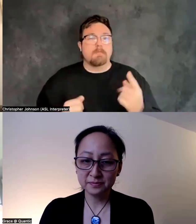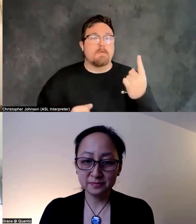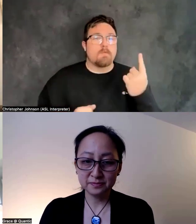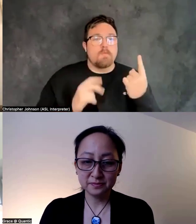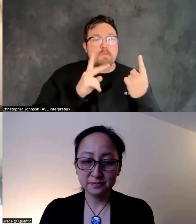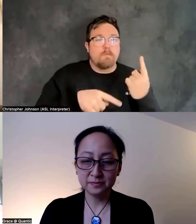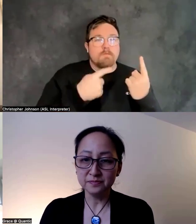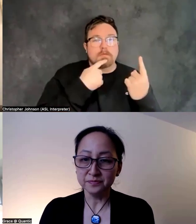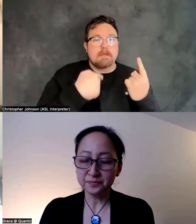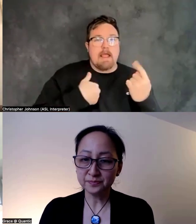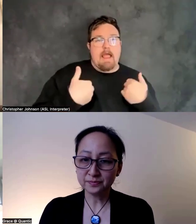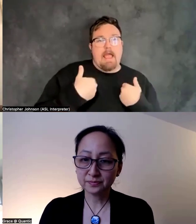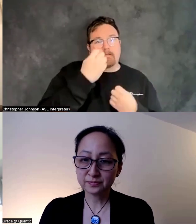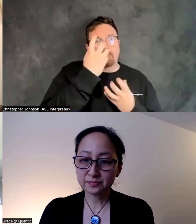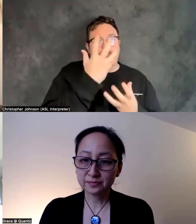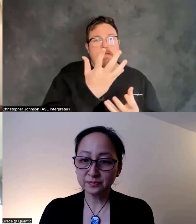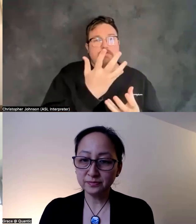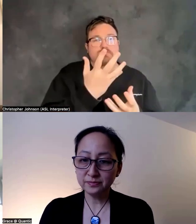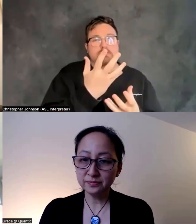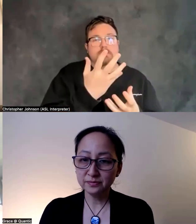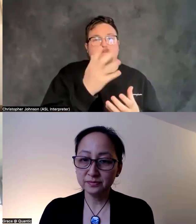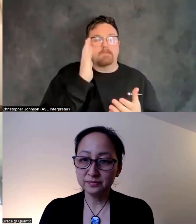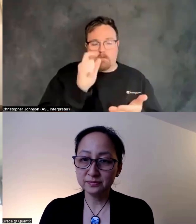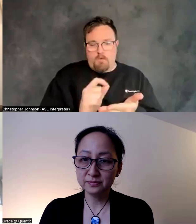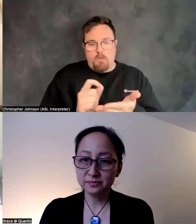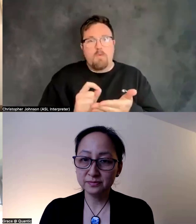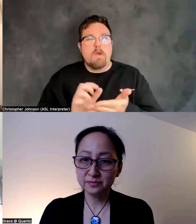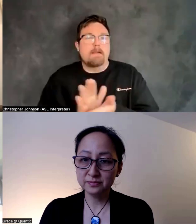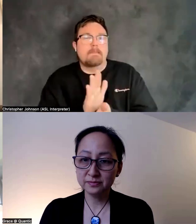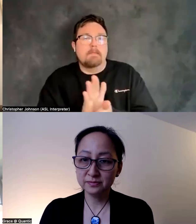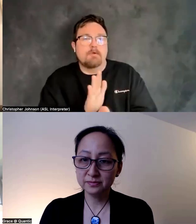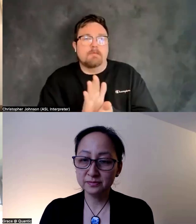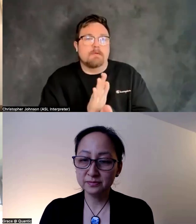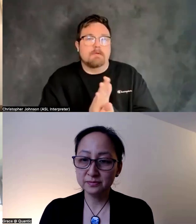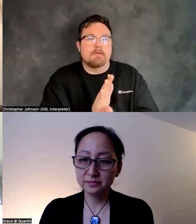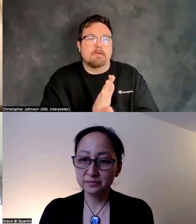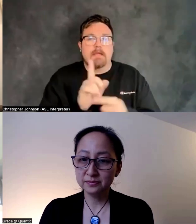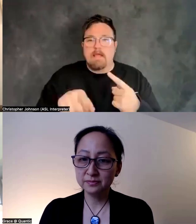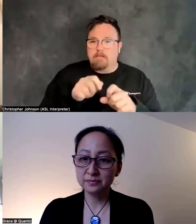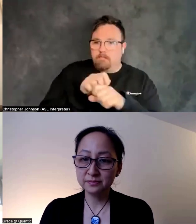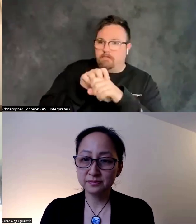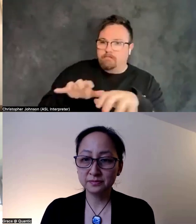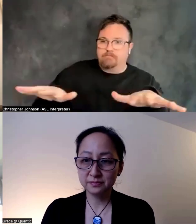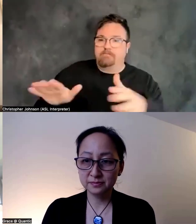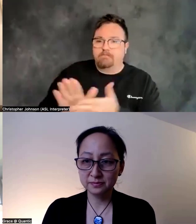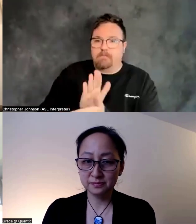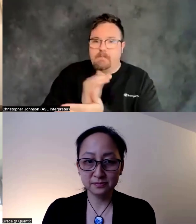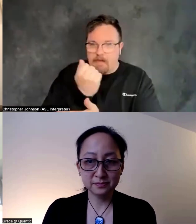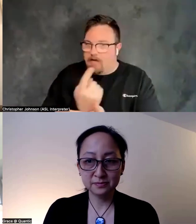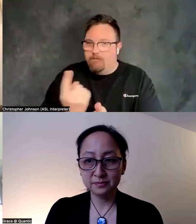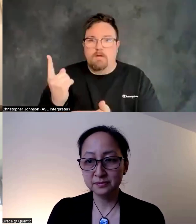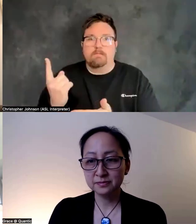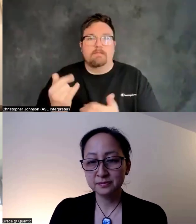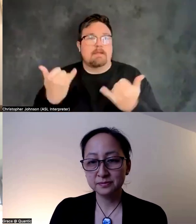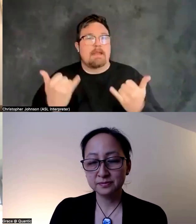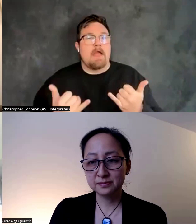so-and-so information, and it distributes, let's say he writes it on a piece of paper, and distributes pieces of paper to everybody in that room. Now, in a